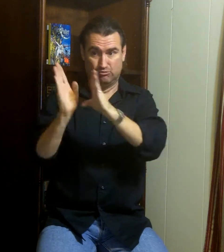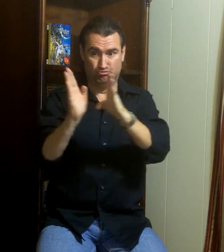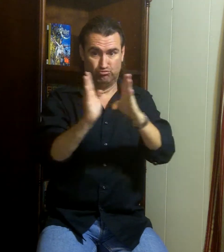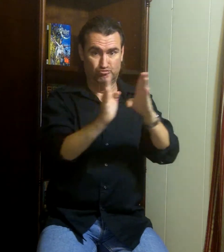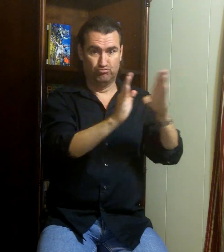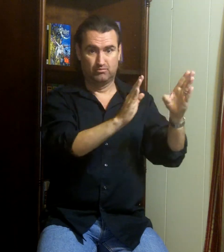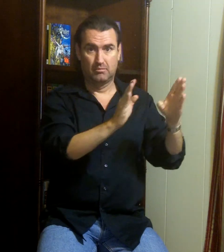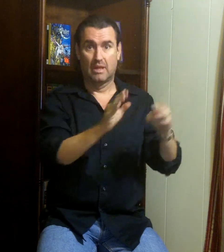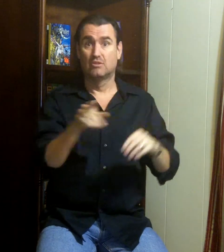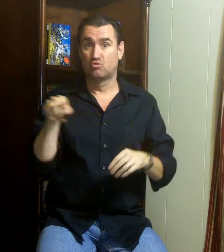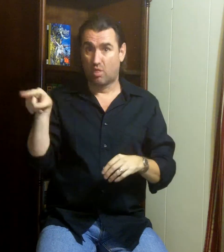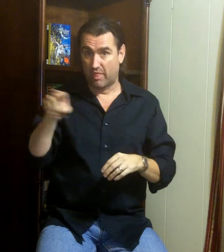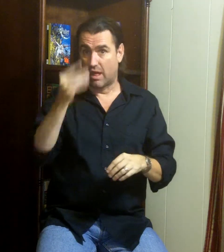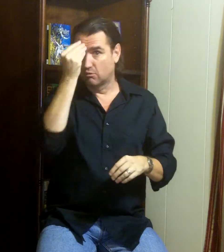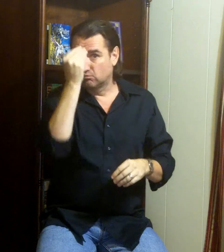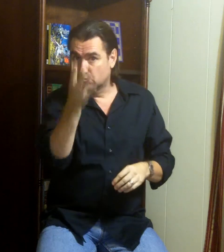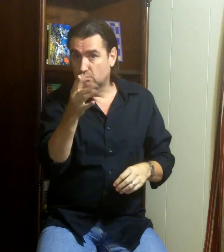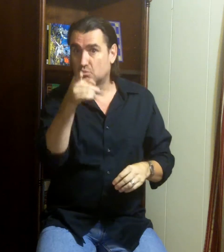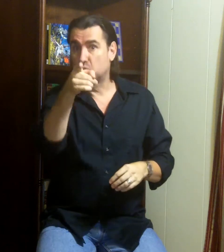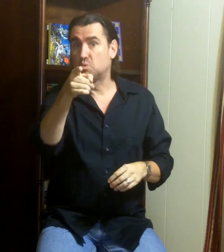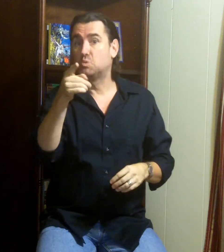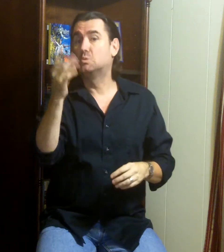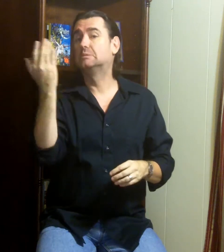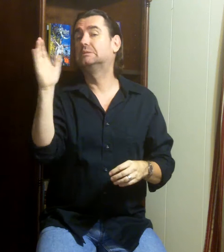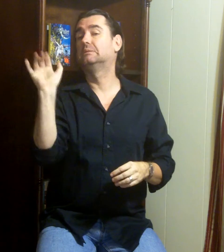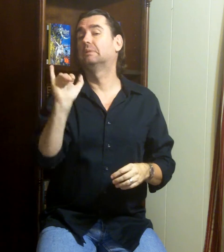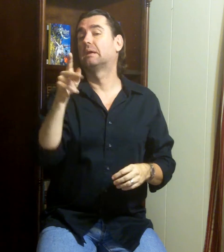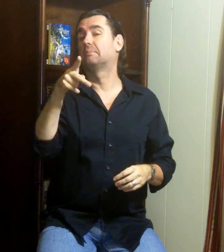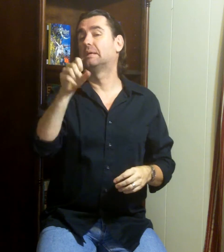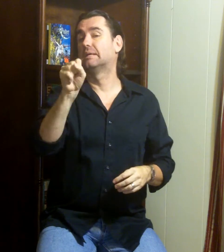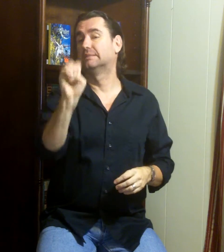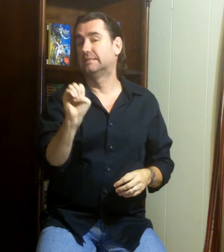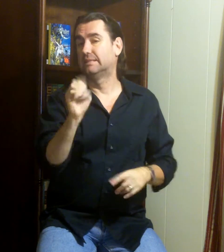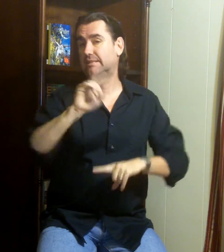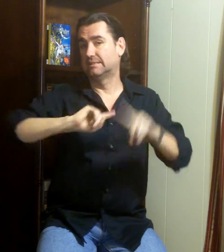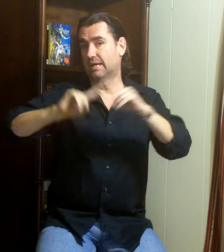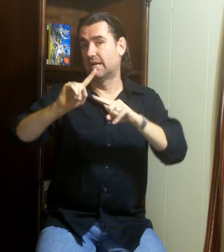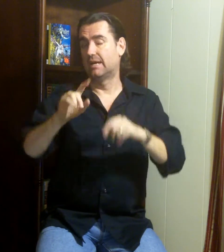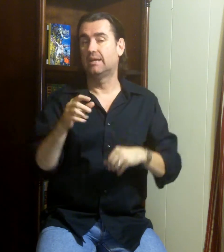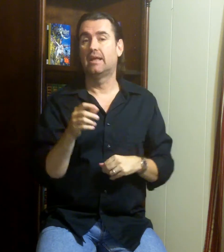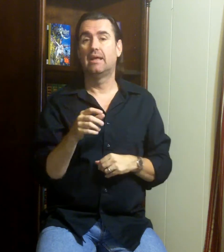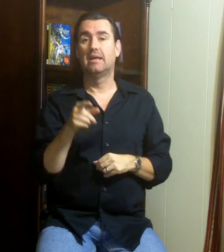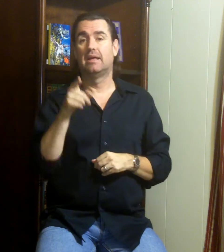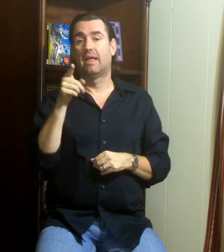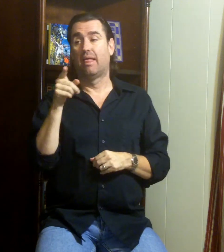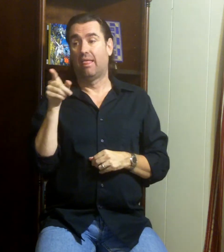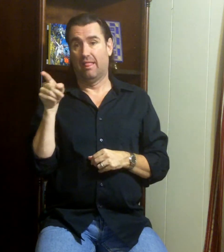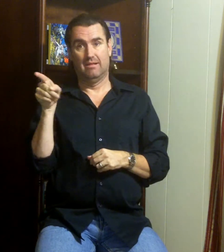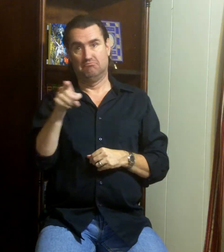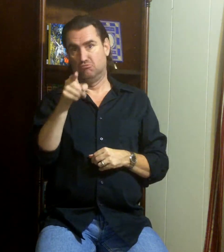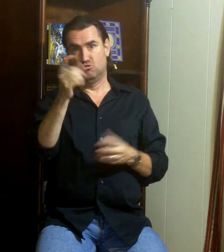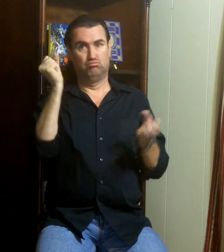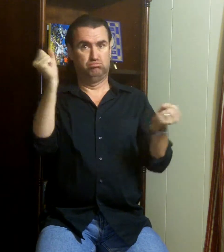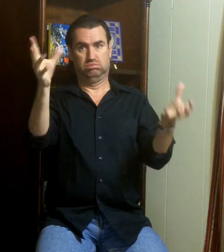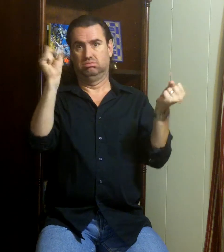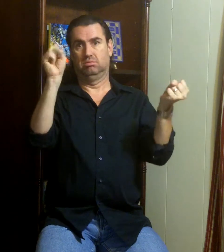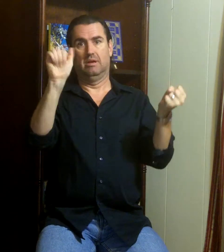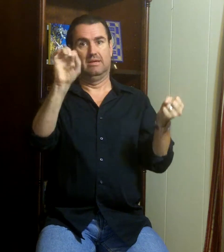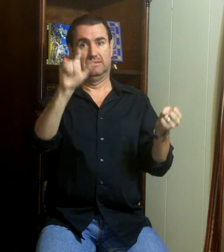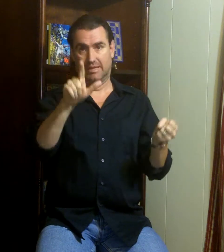tell you if you look like an ASL interpreter. They'll tell you if you look like a C interpreter. So that's nice. You just